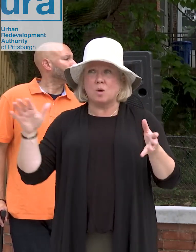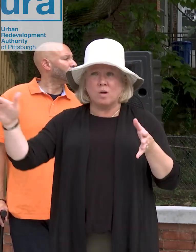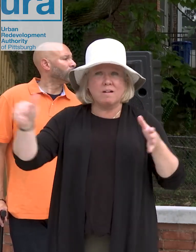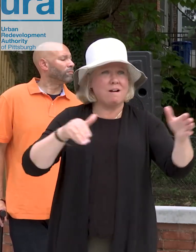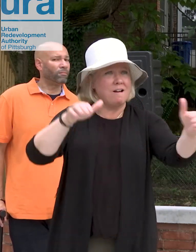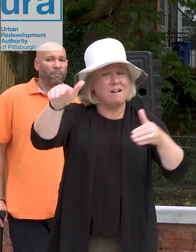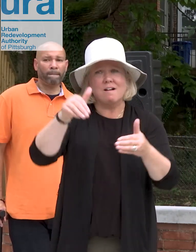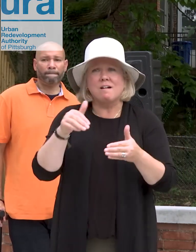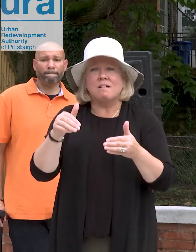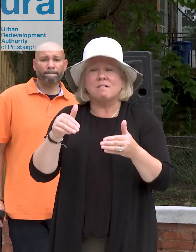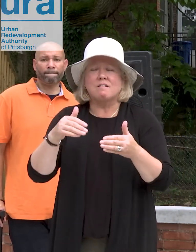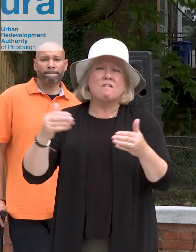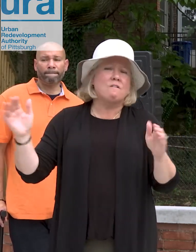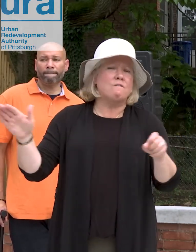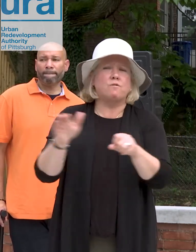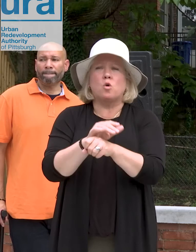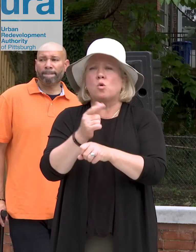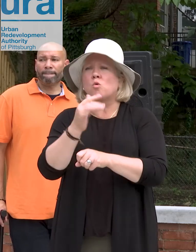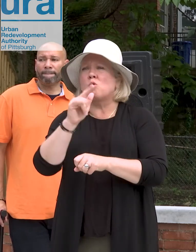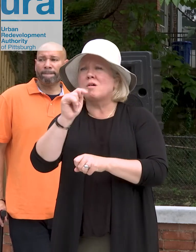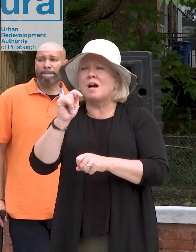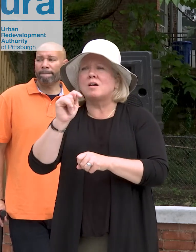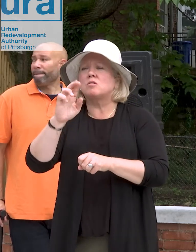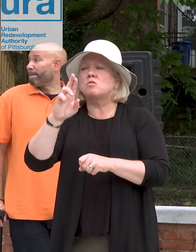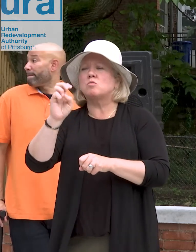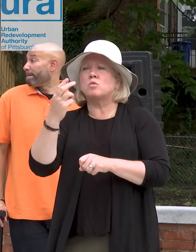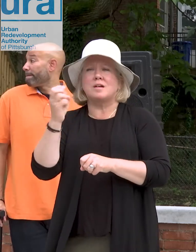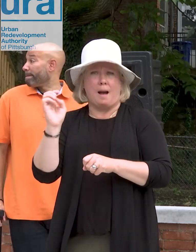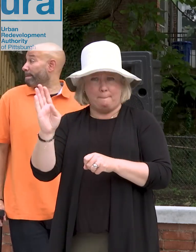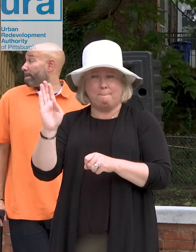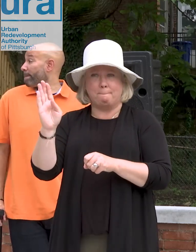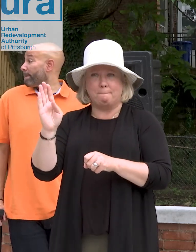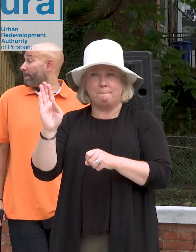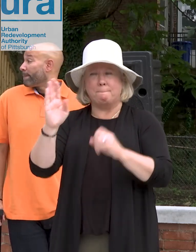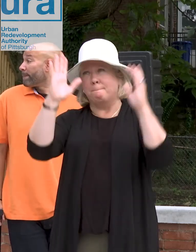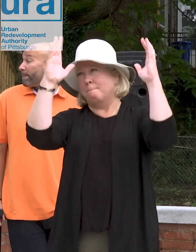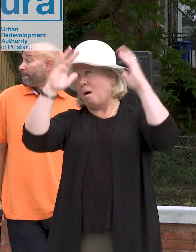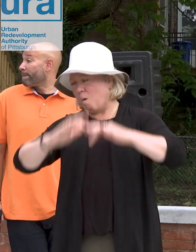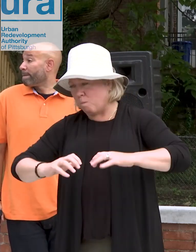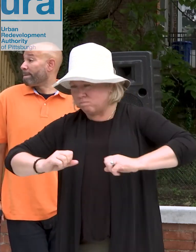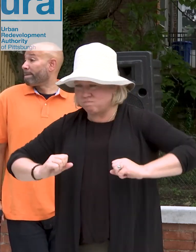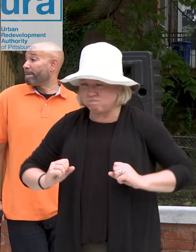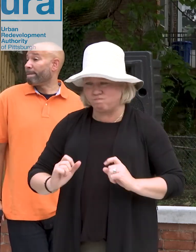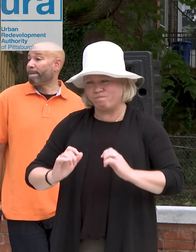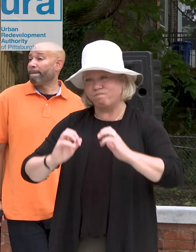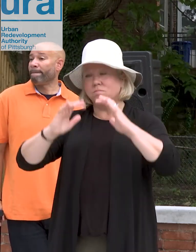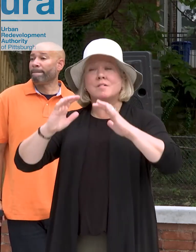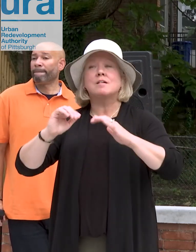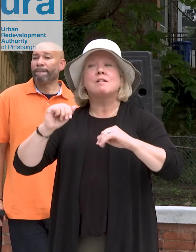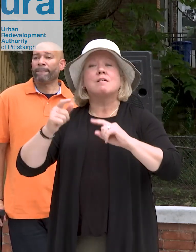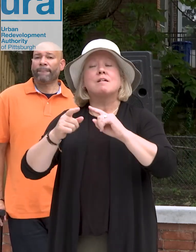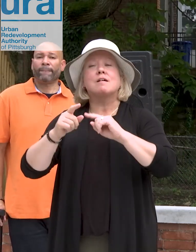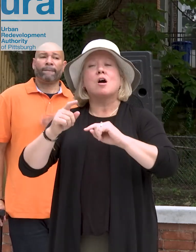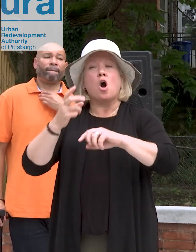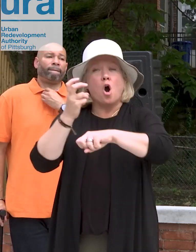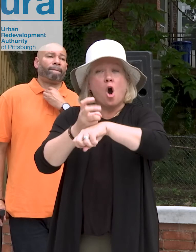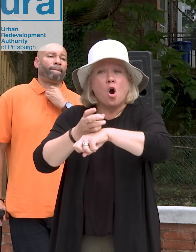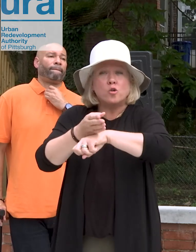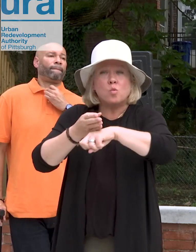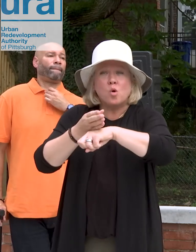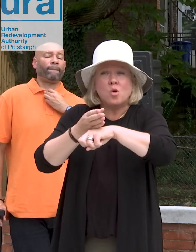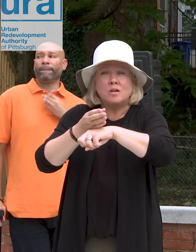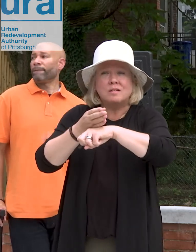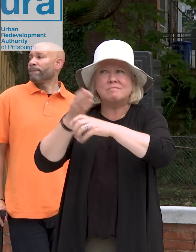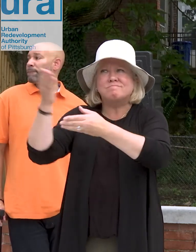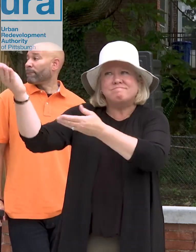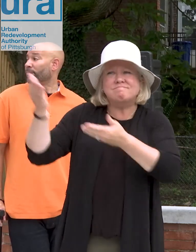them all the way down and then rebuild. We even brought in from North Carolina hardwood so that we could restore the hardwood